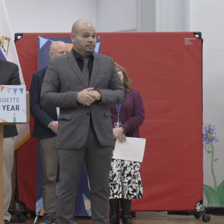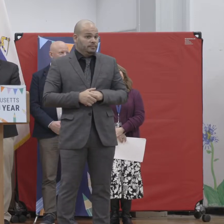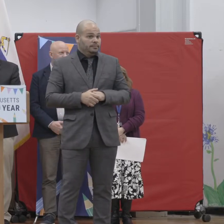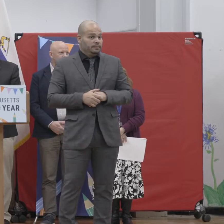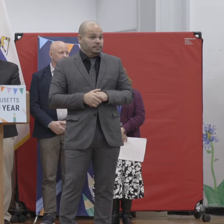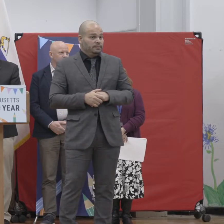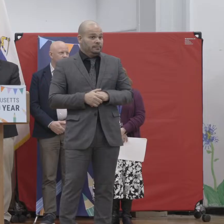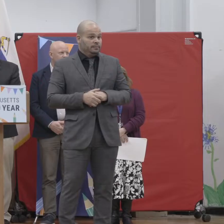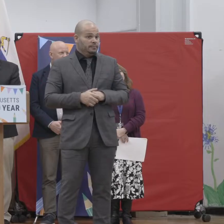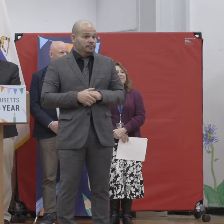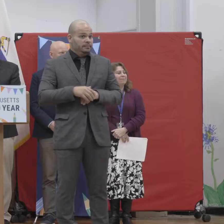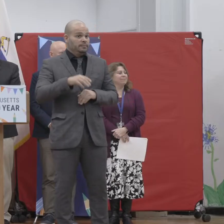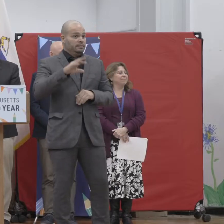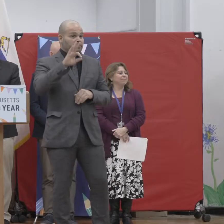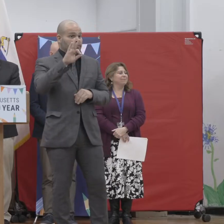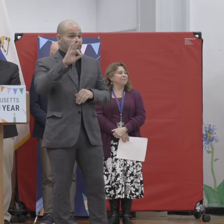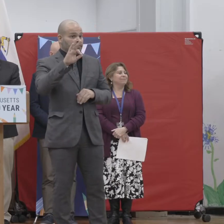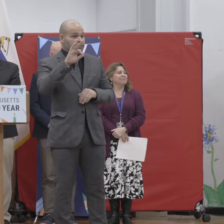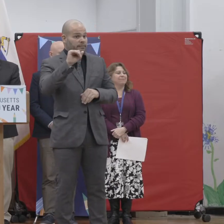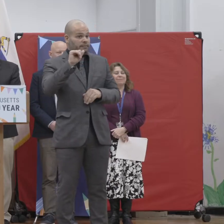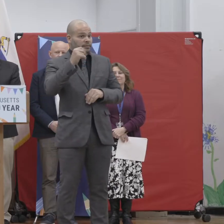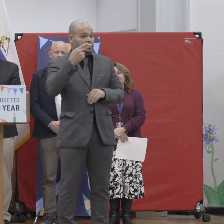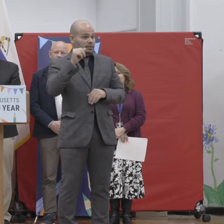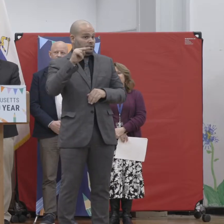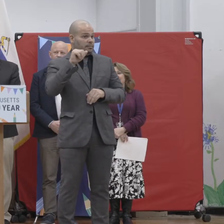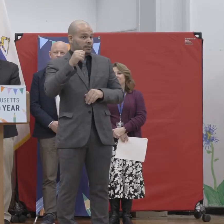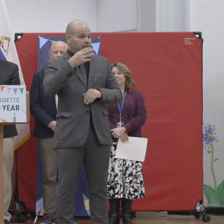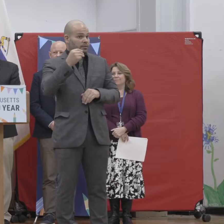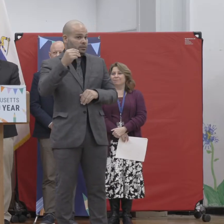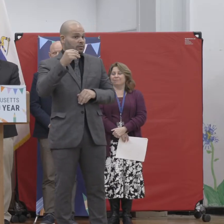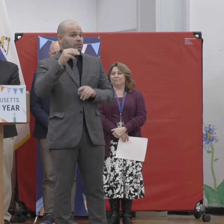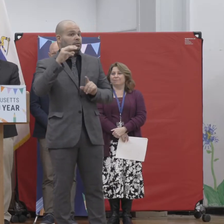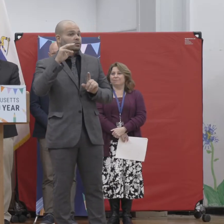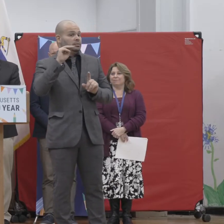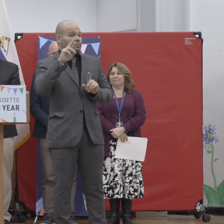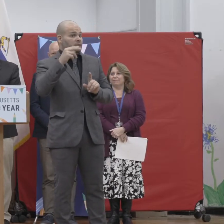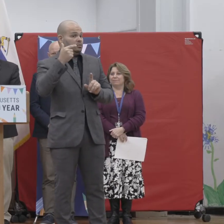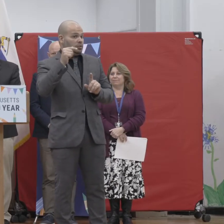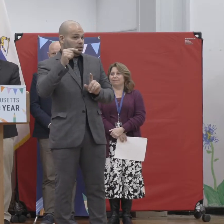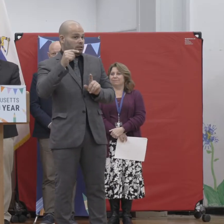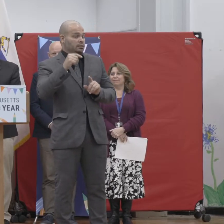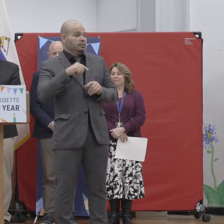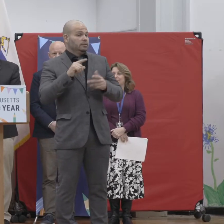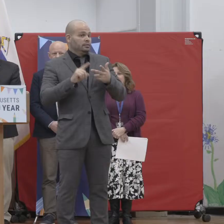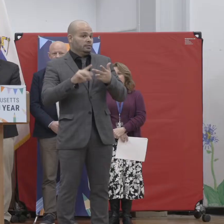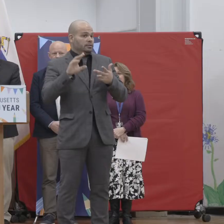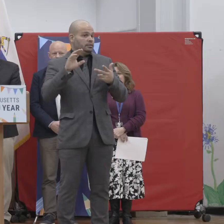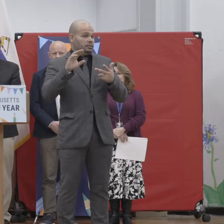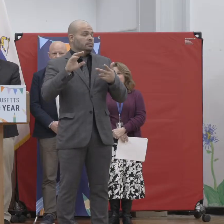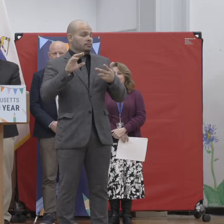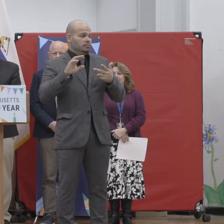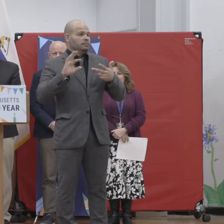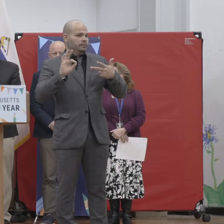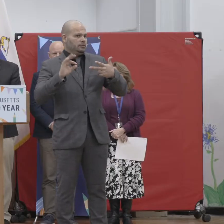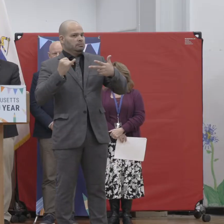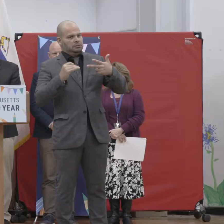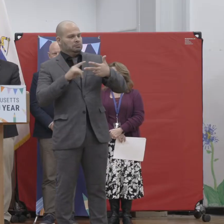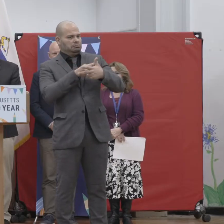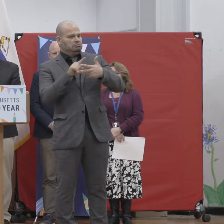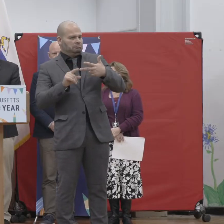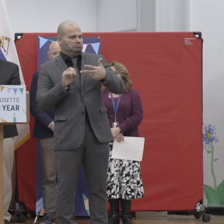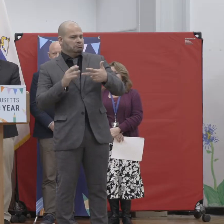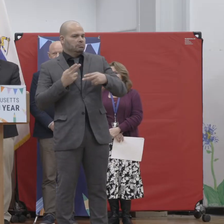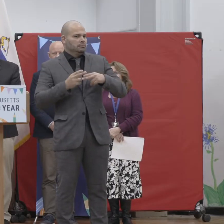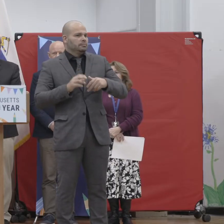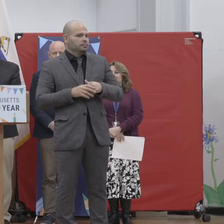Bonnie, you keep our school running smoothly by attending to the millions of tasks that others don't even realize need to be done.